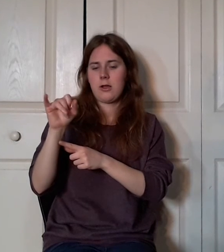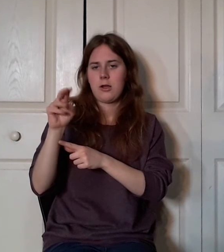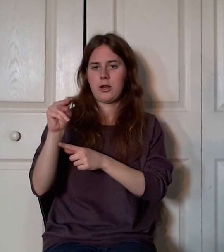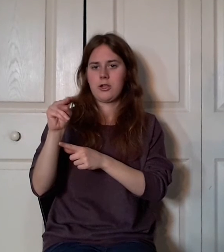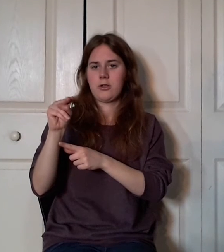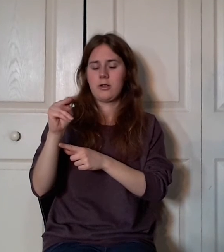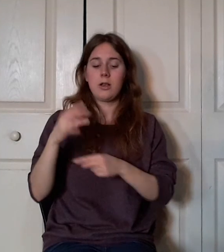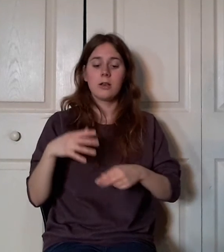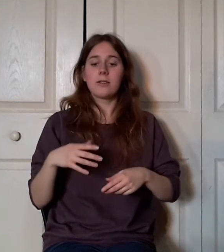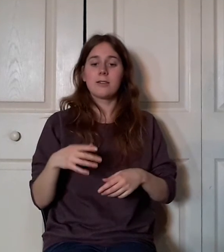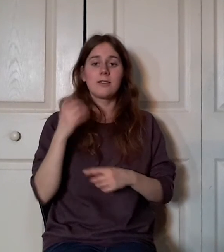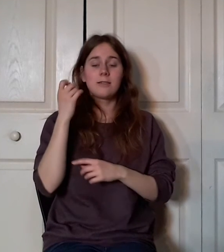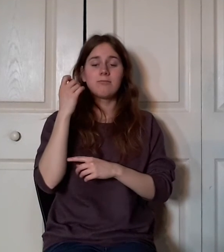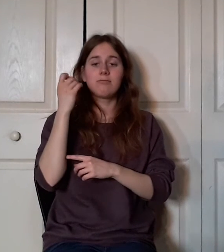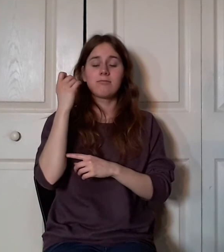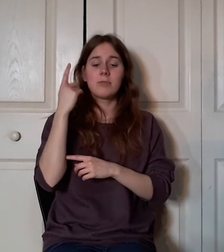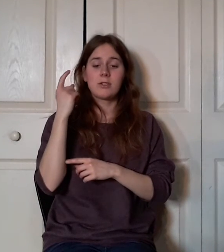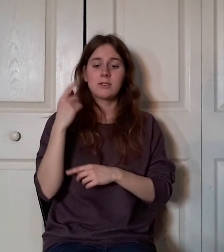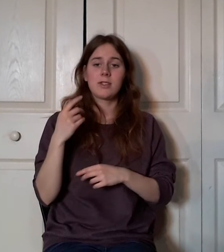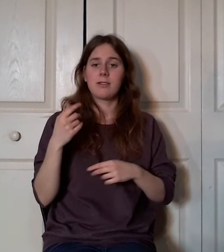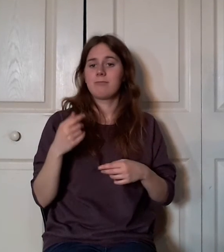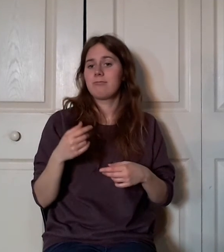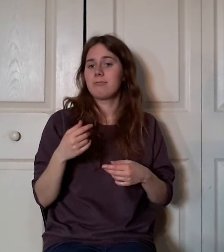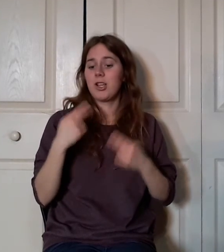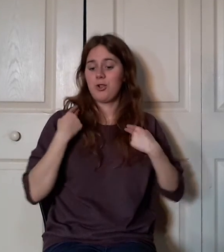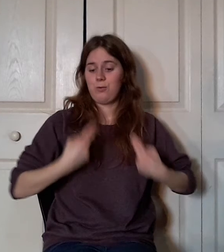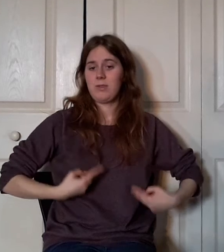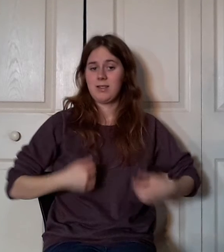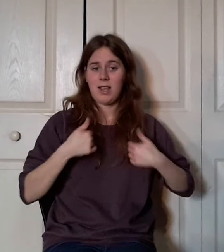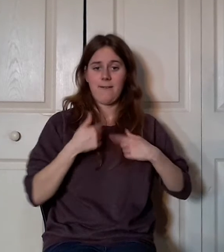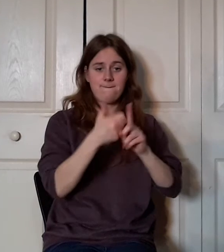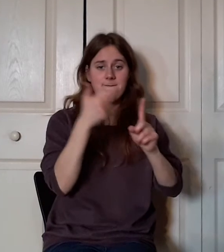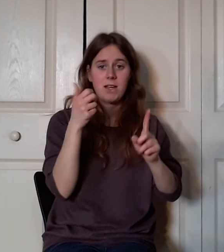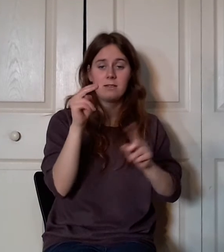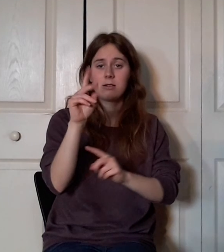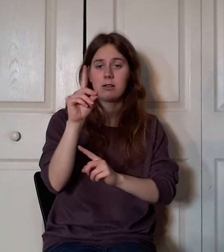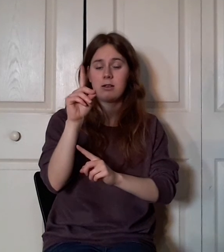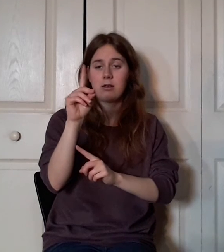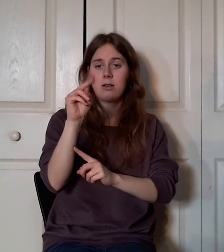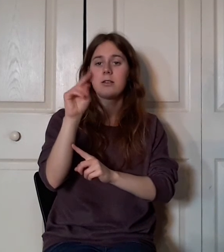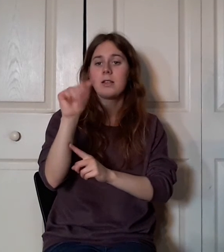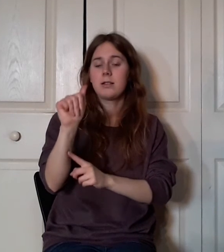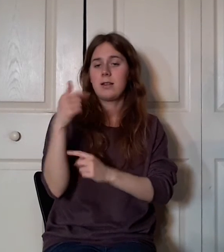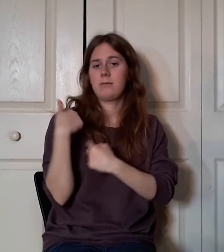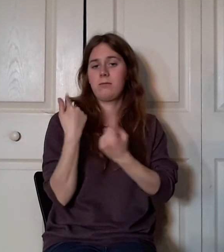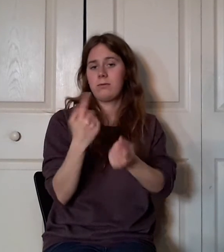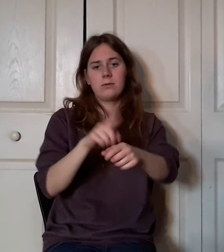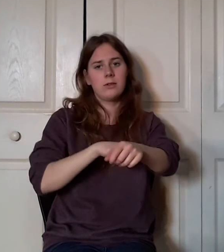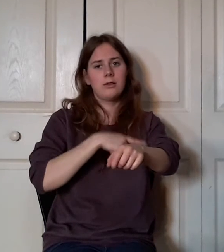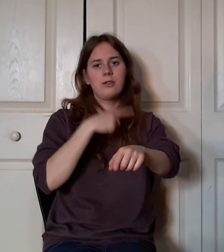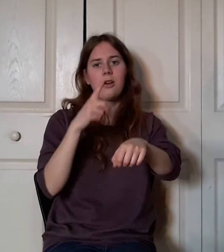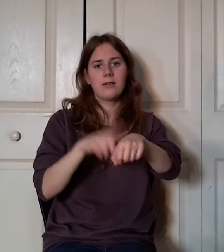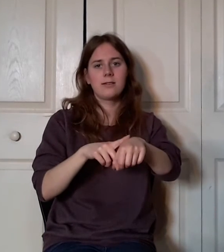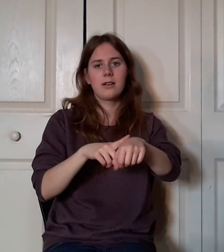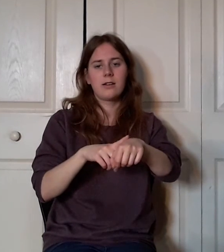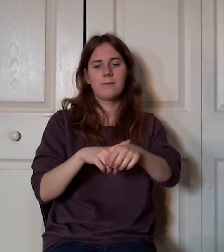DNA for a very, very long time. But with that said, in the last few decades, we've been able to become